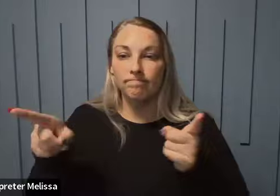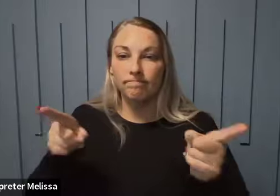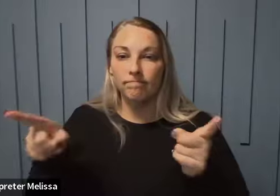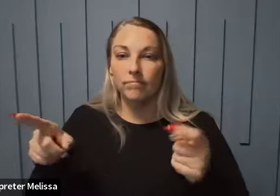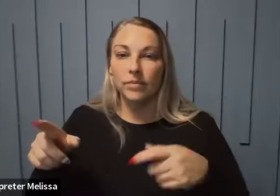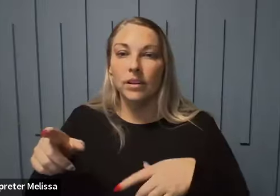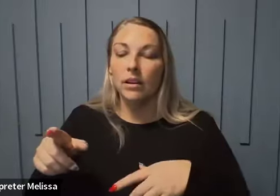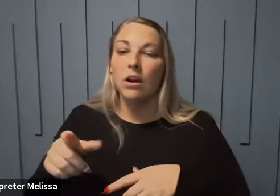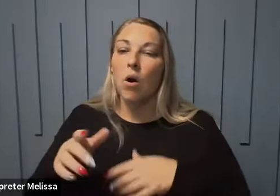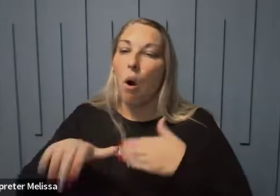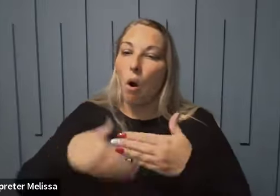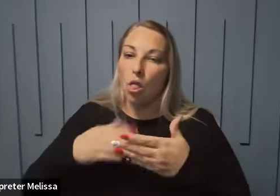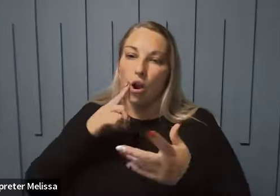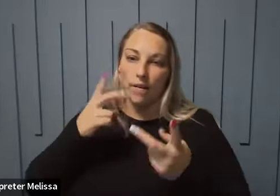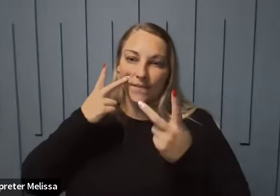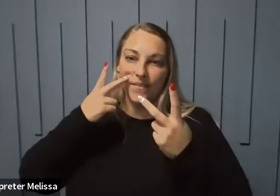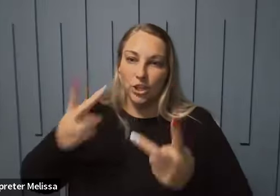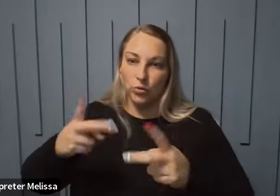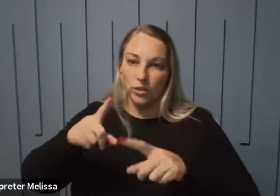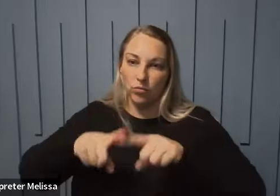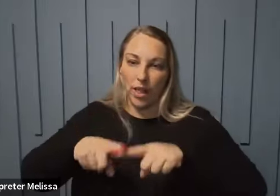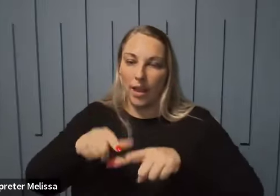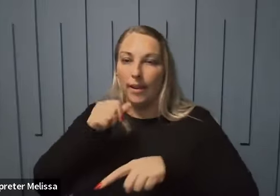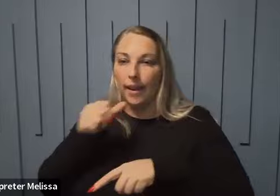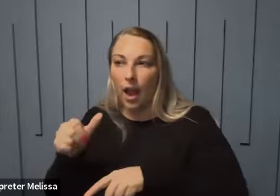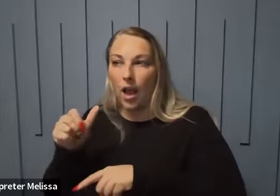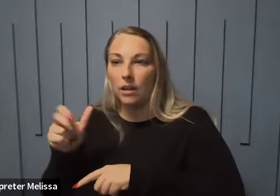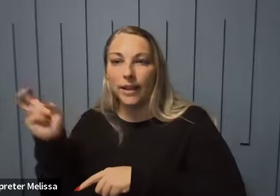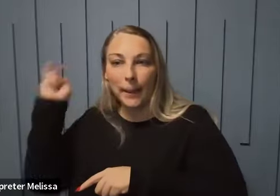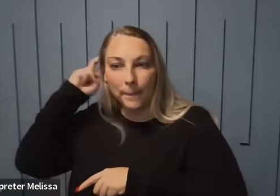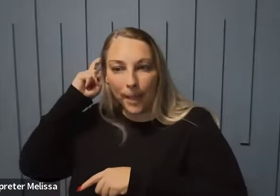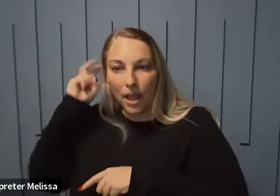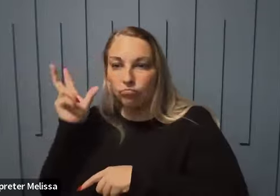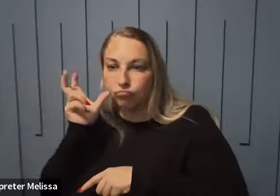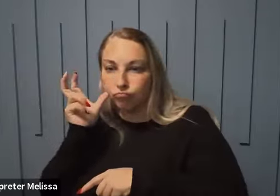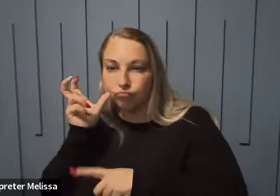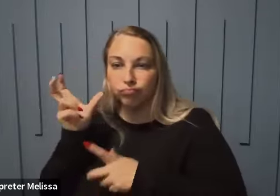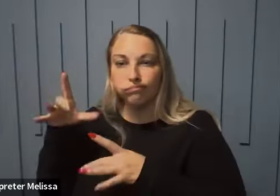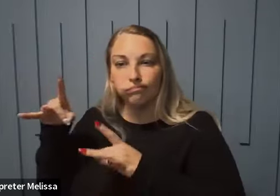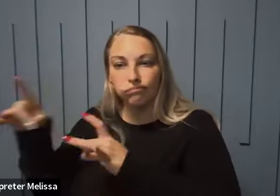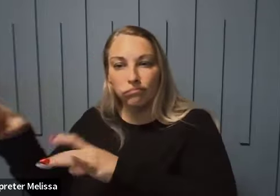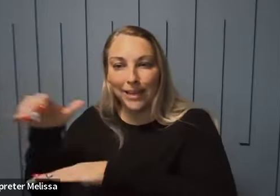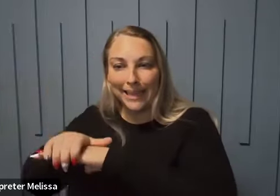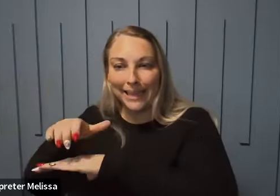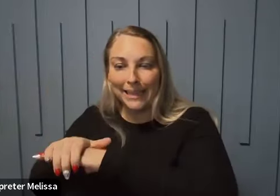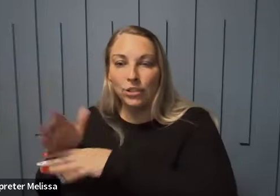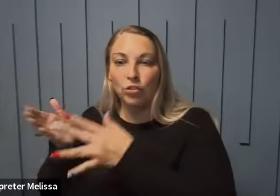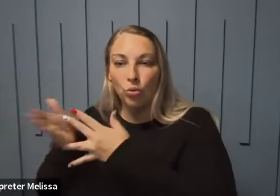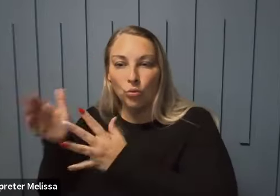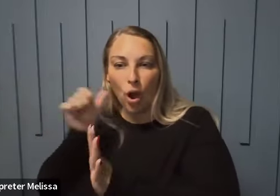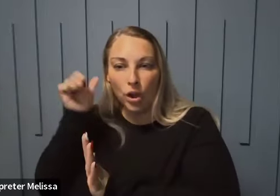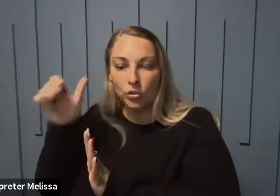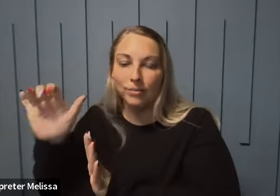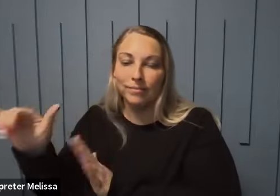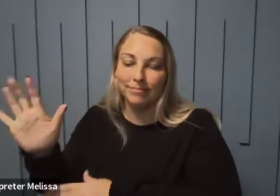visually reliant. So I didn't choose kids who are great implant users and have been able to acquire English through audition, because that's kind of